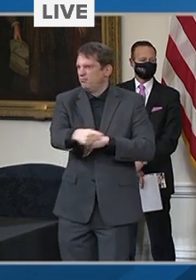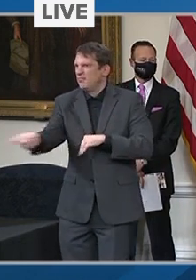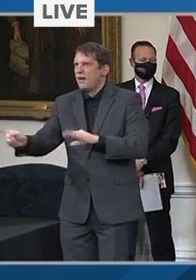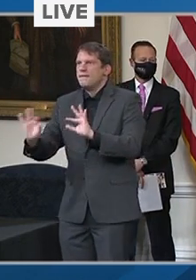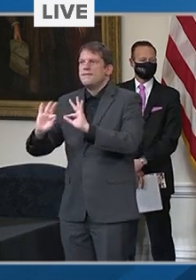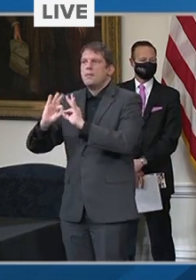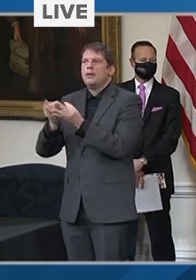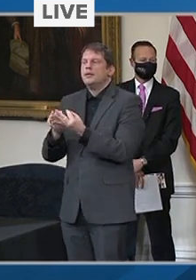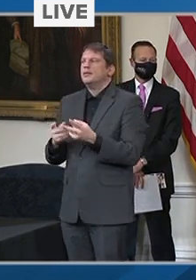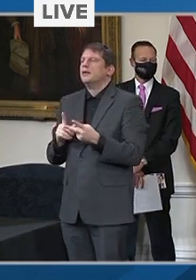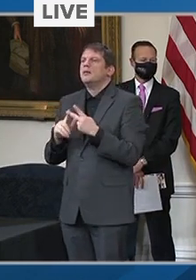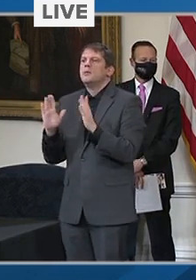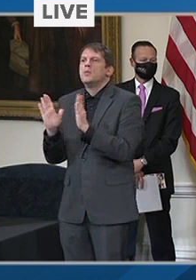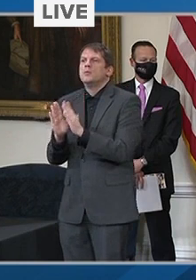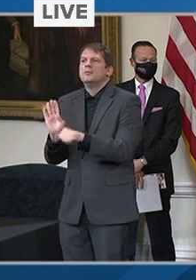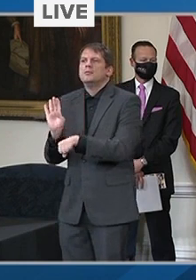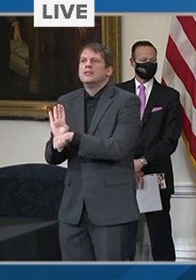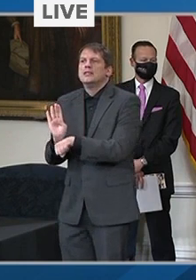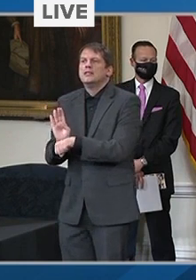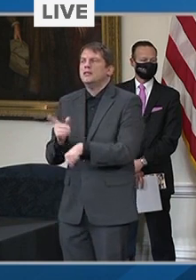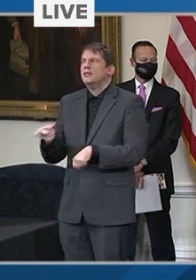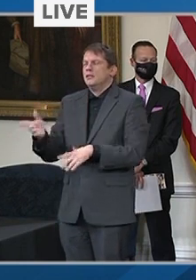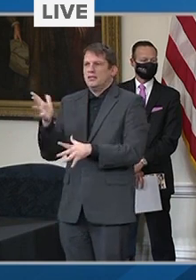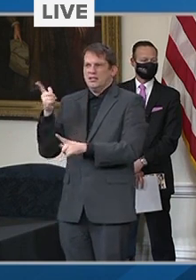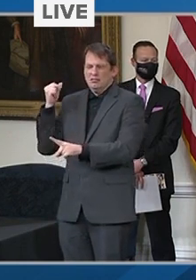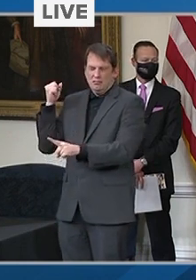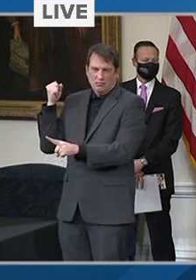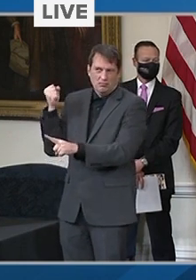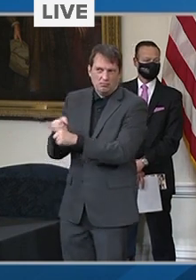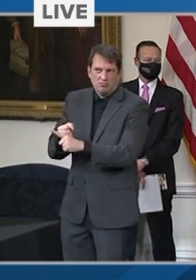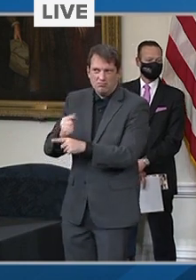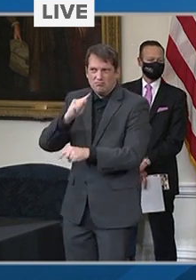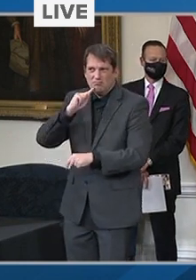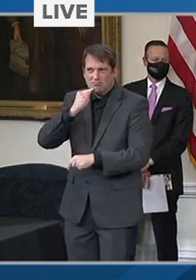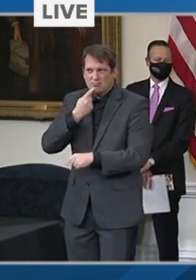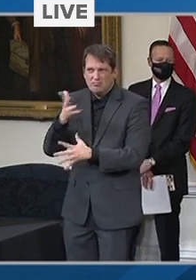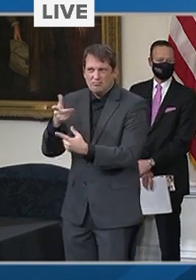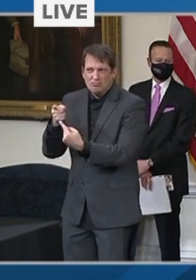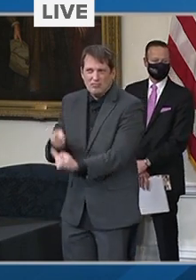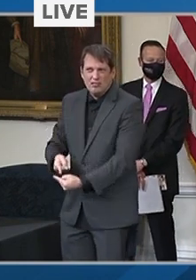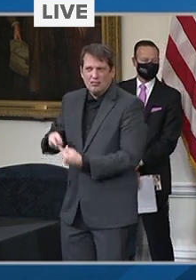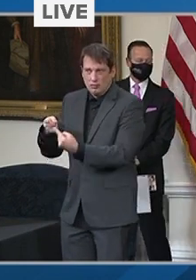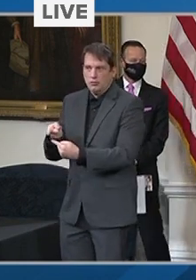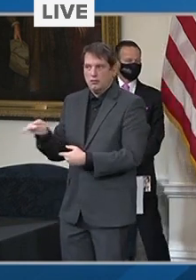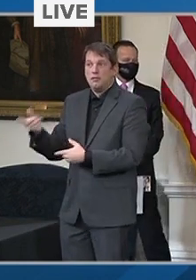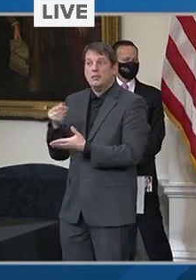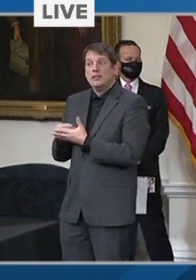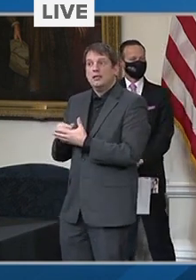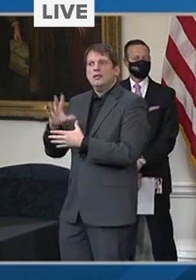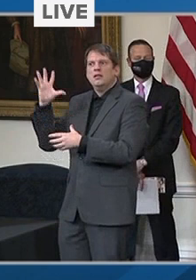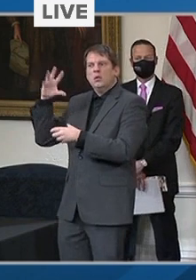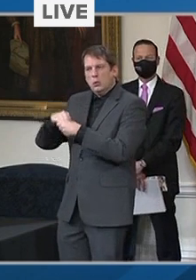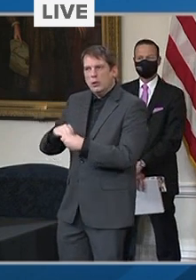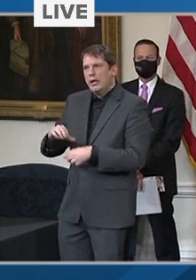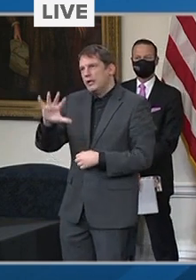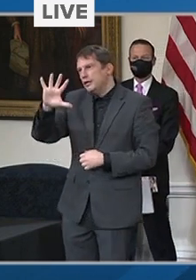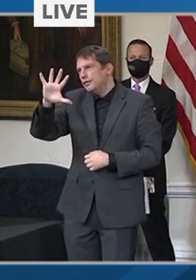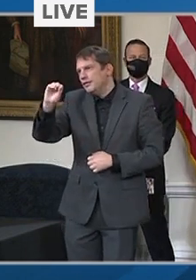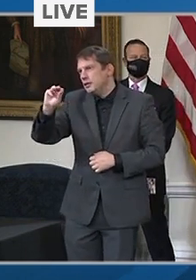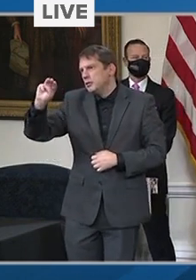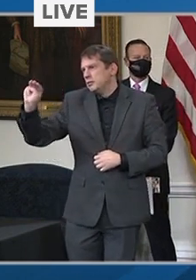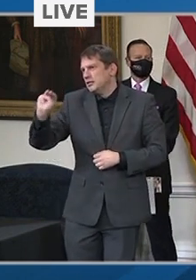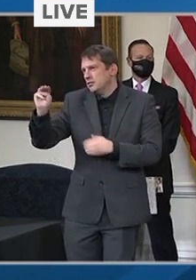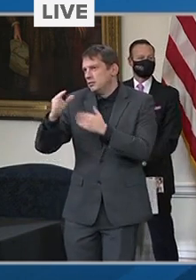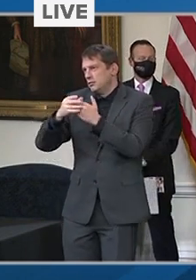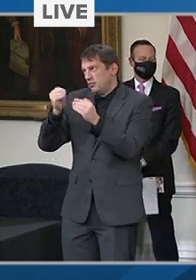being hardest hit. This new economic relief includes $50 million from our dedicated